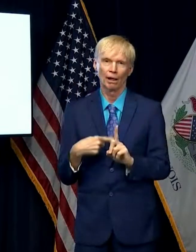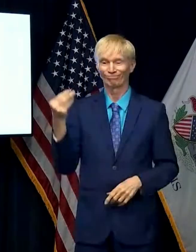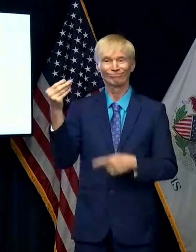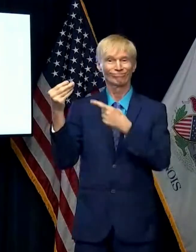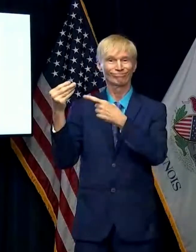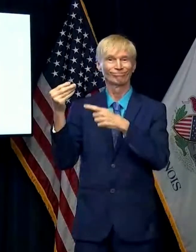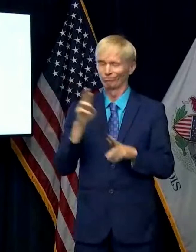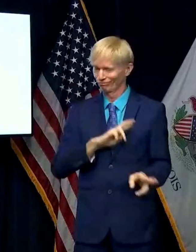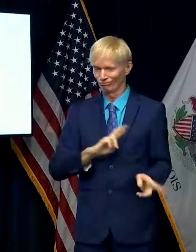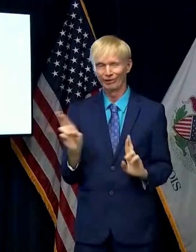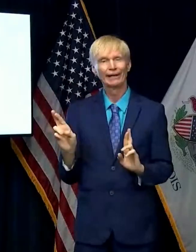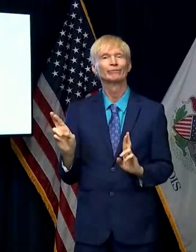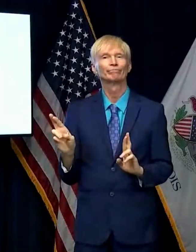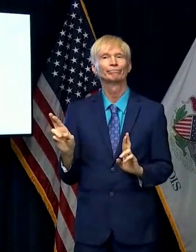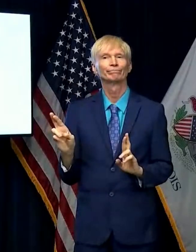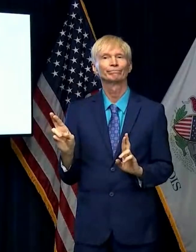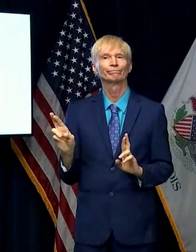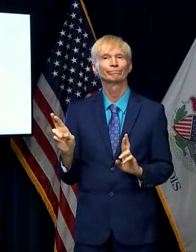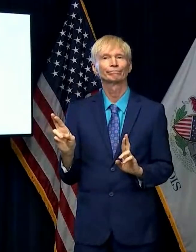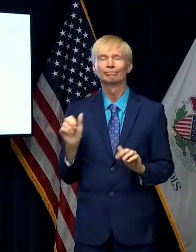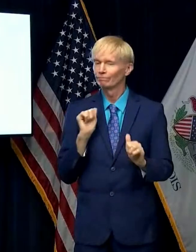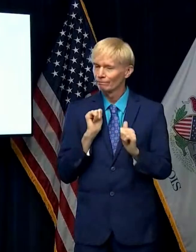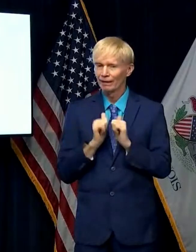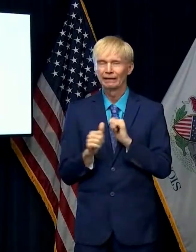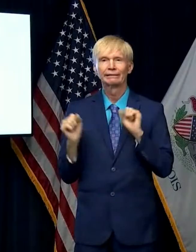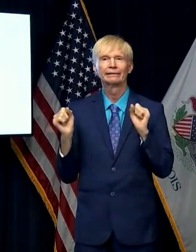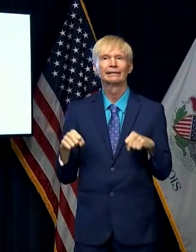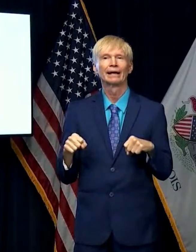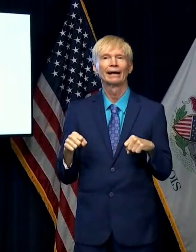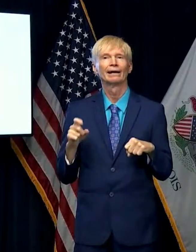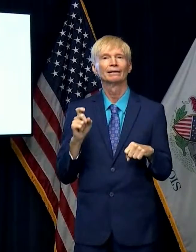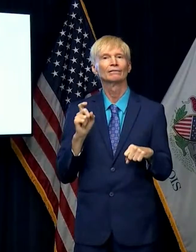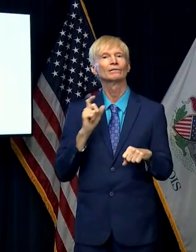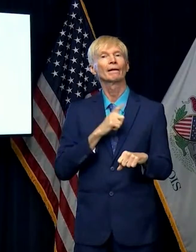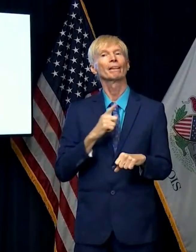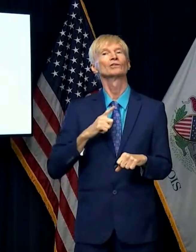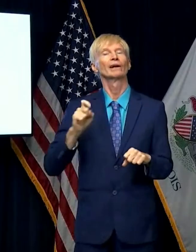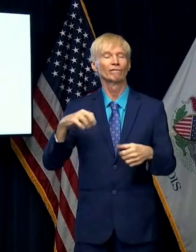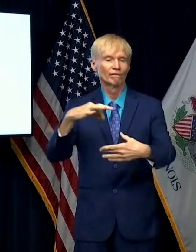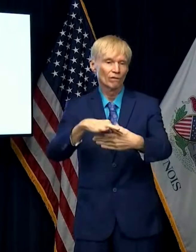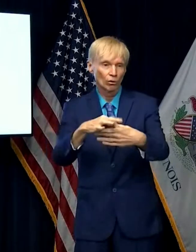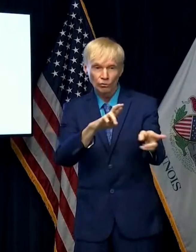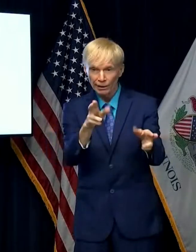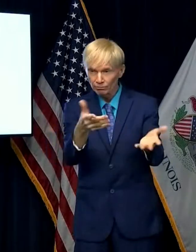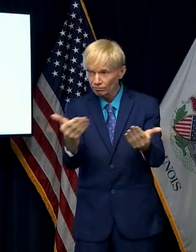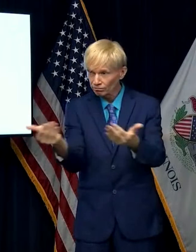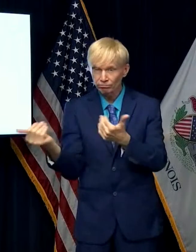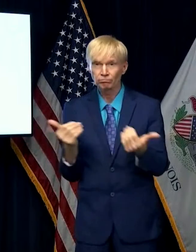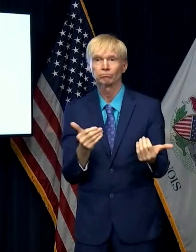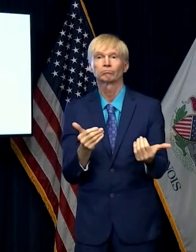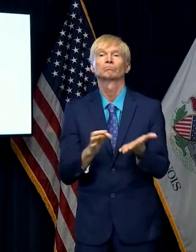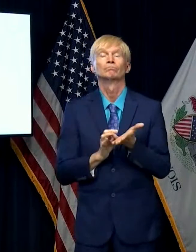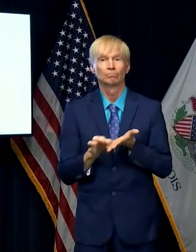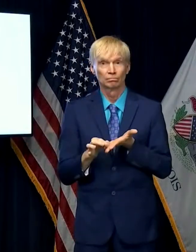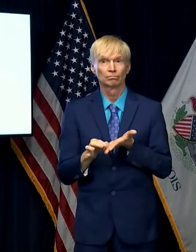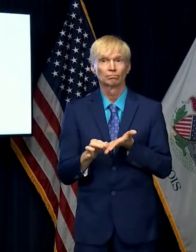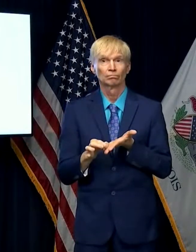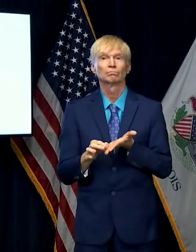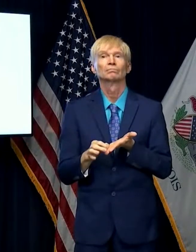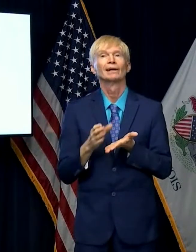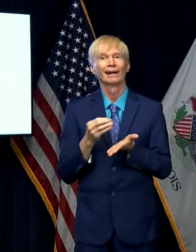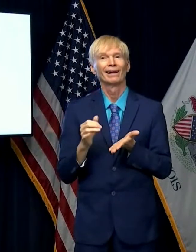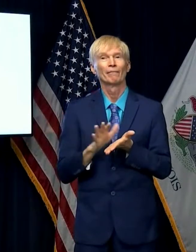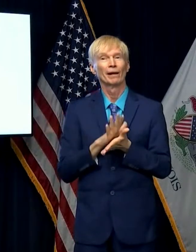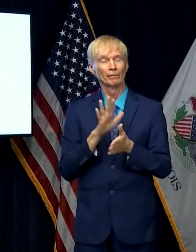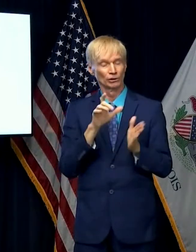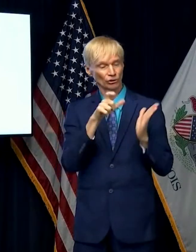a piece of legislation that is ready to go, and it needs to be called in the legislature and voted on. And the legislation